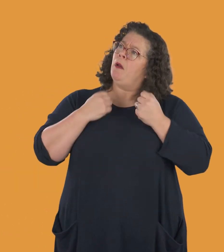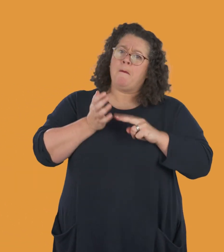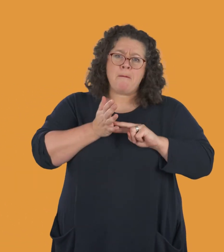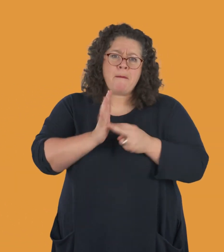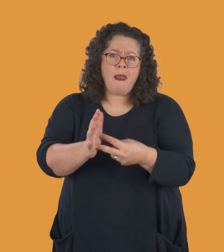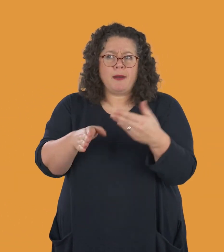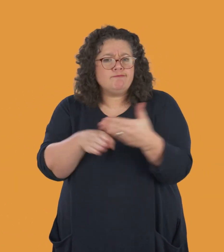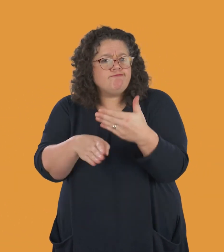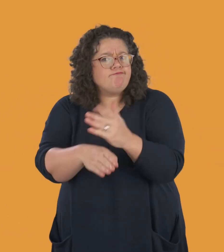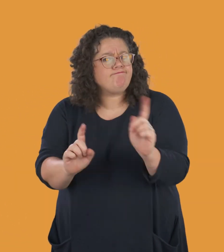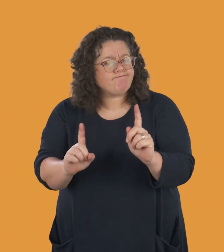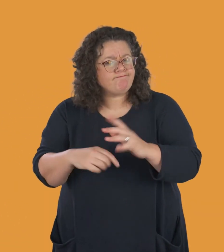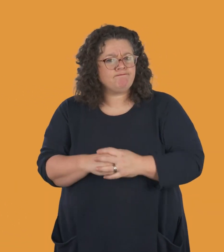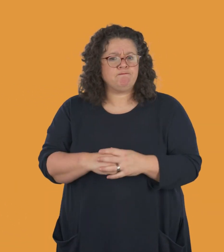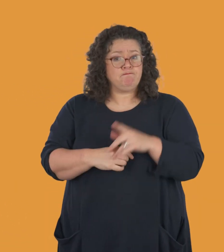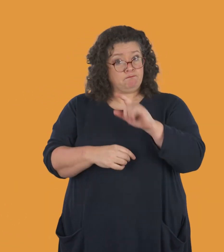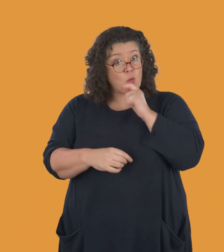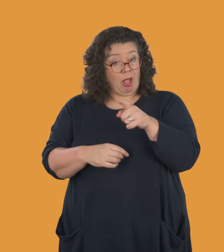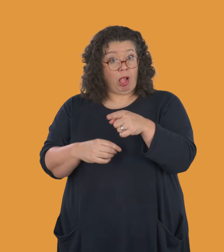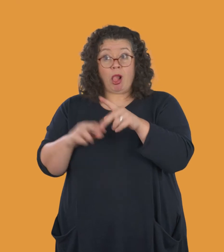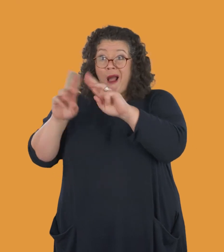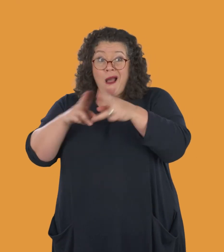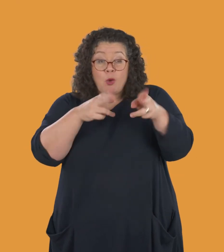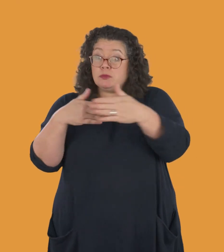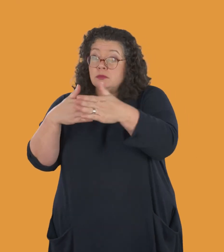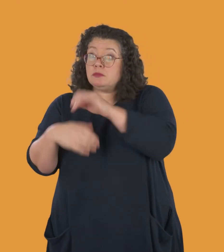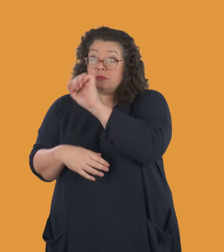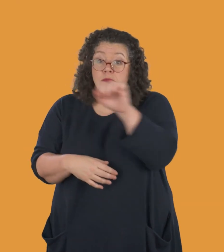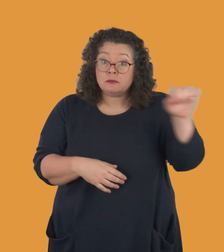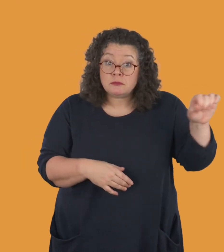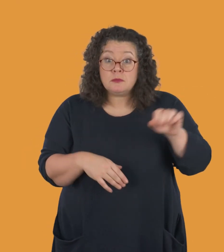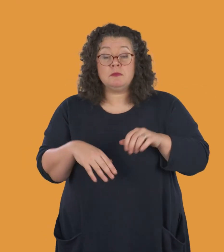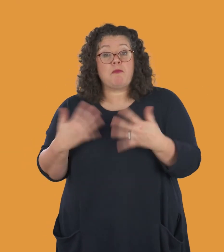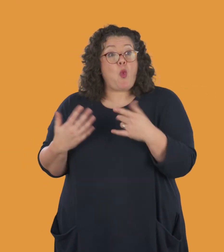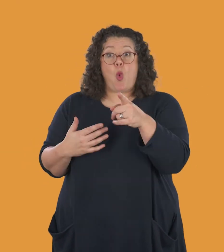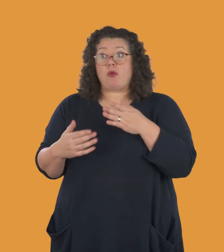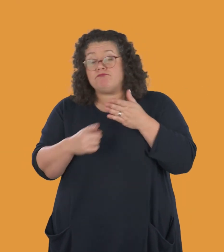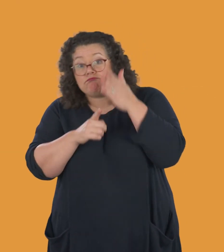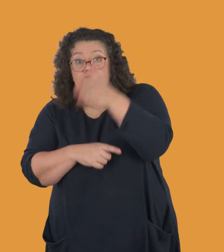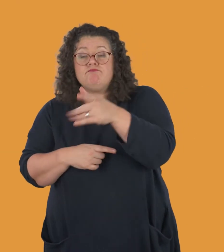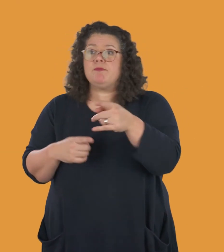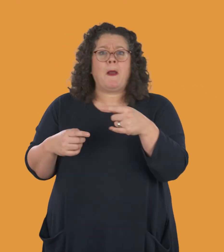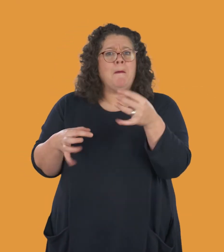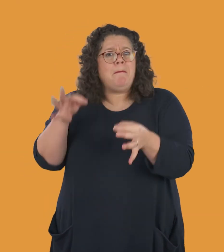Will you be doing a door-to-door canvassing? Attending political hustings? A social media